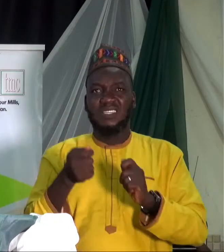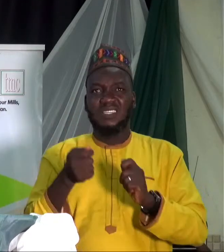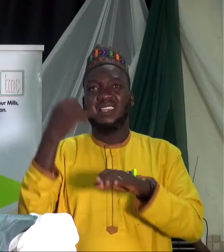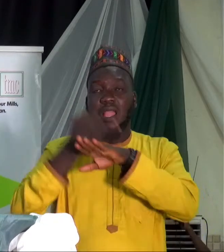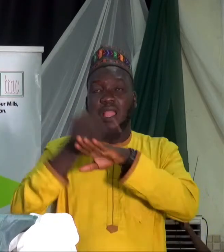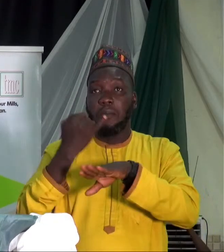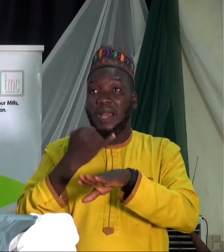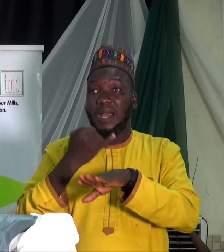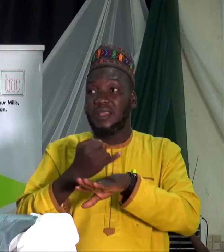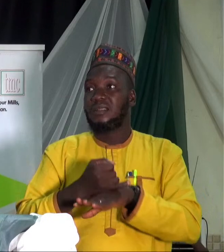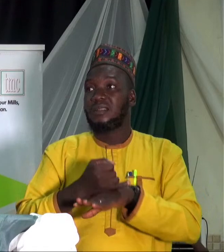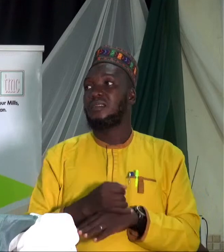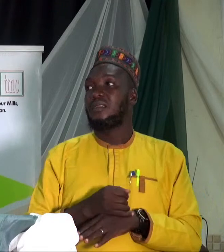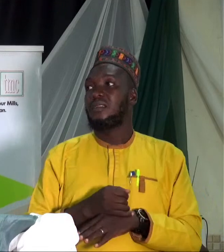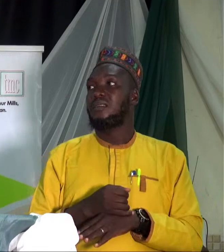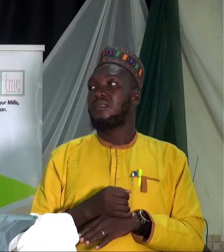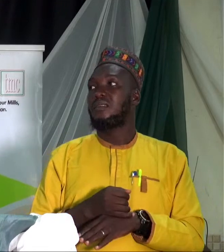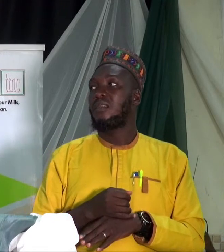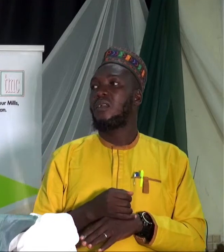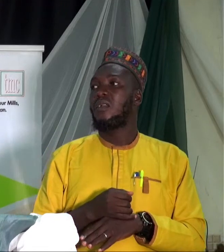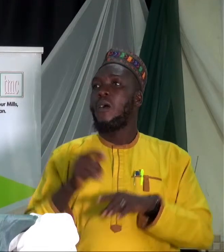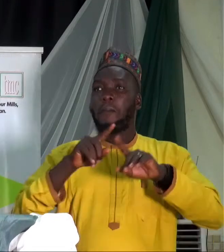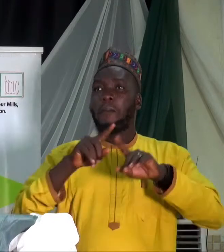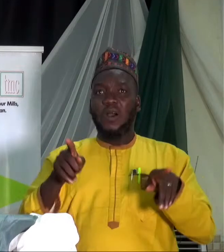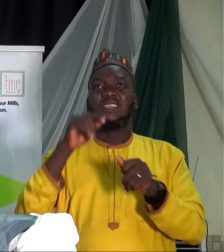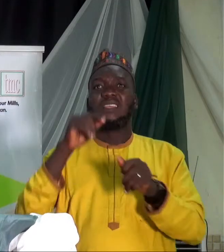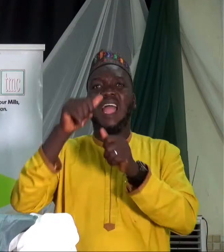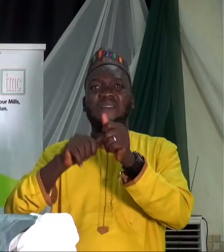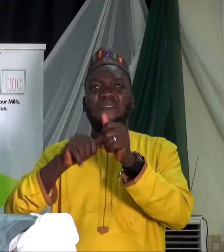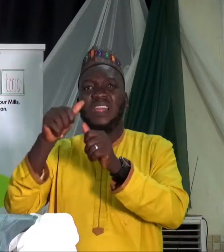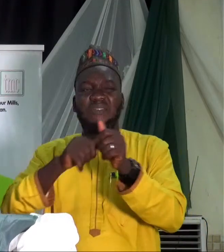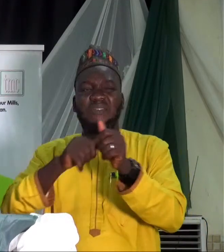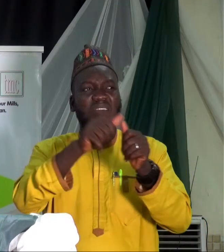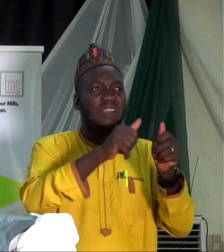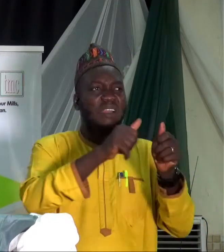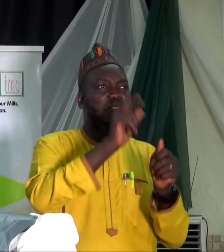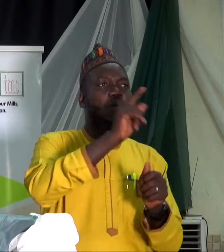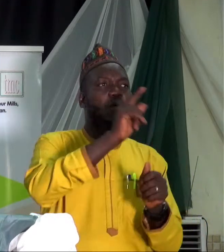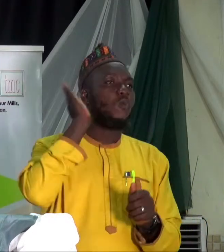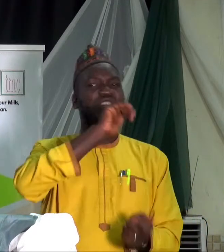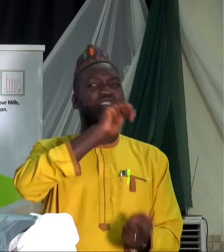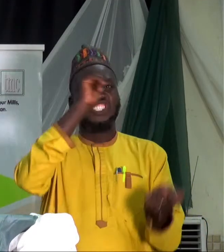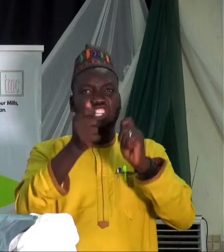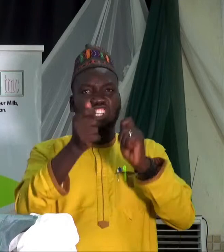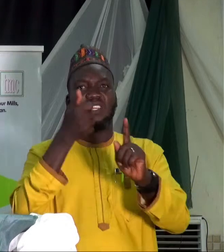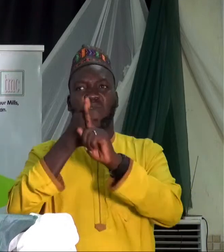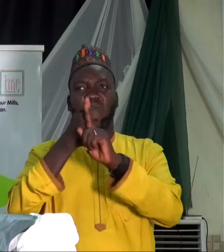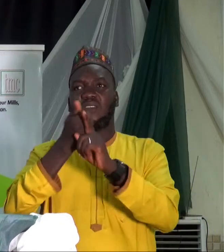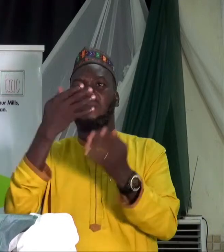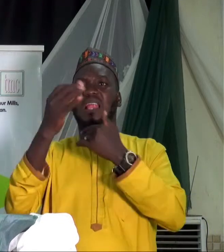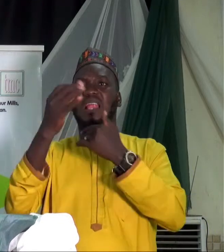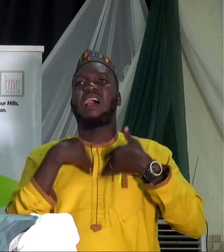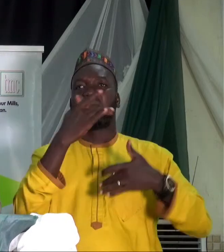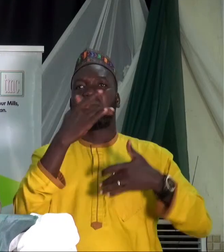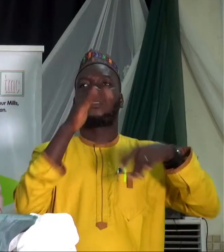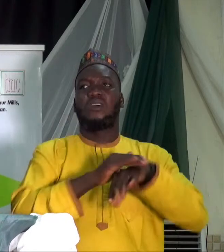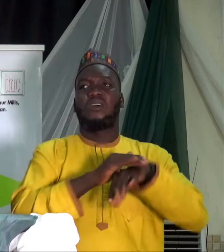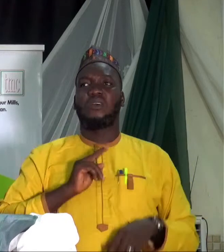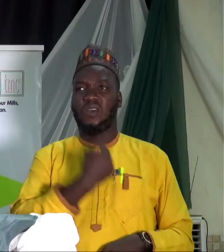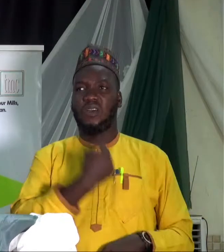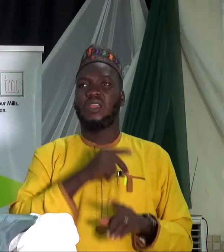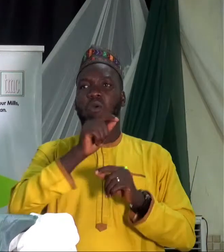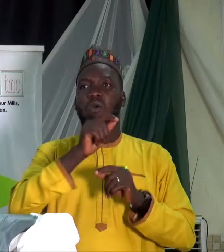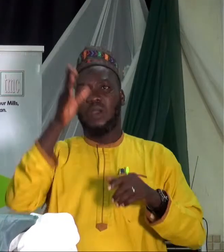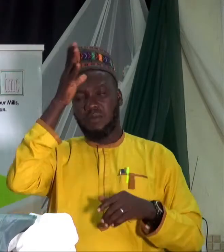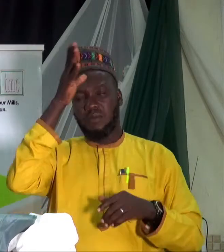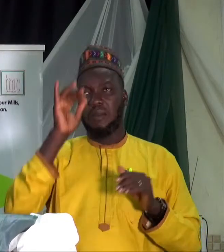Okay, Ibadan change your state on kaluku de o change ara re Olorun saanu wa. Nigba ti baba Imam ta